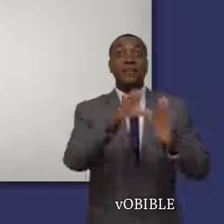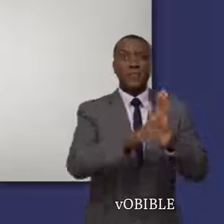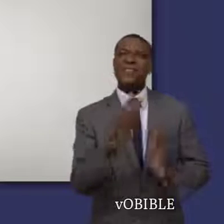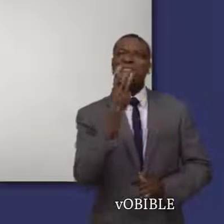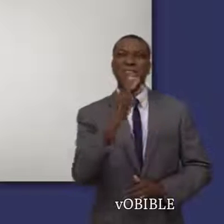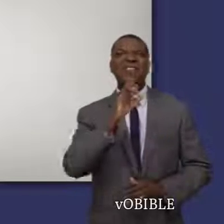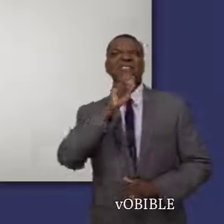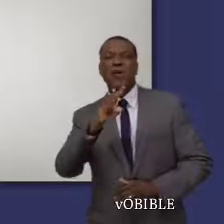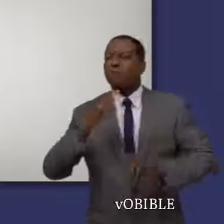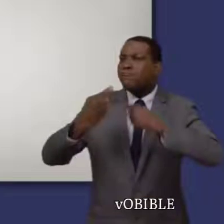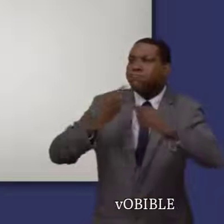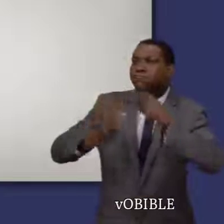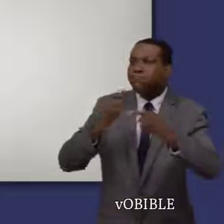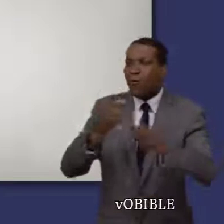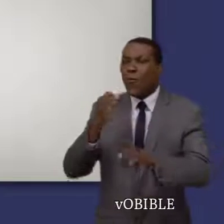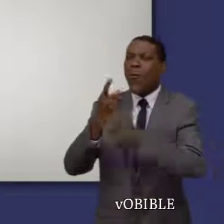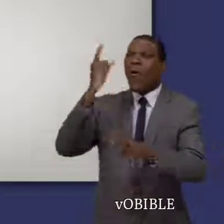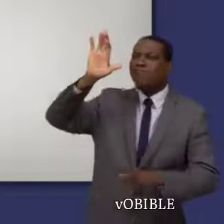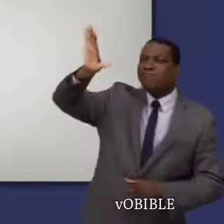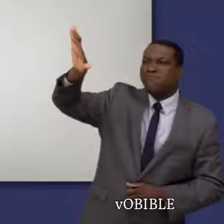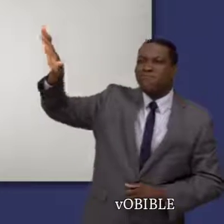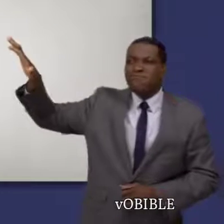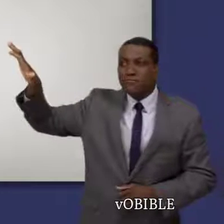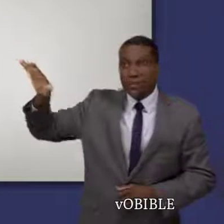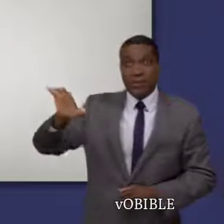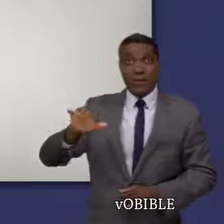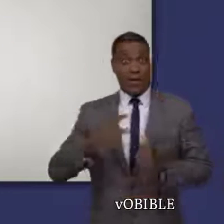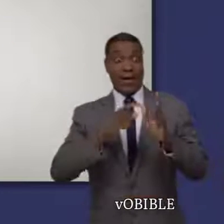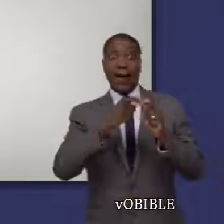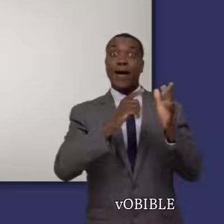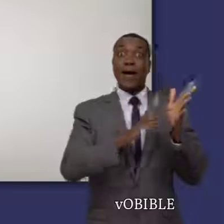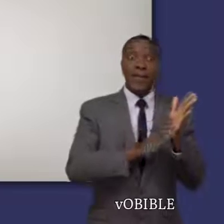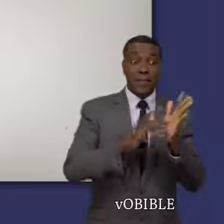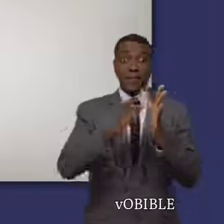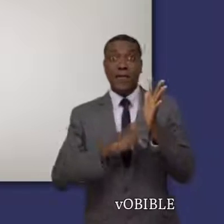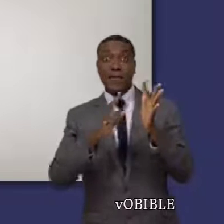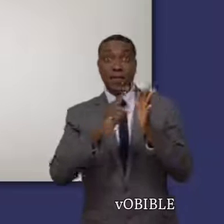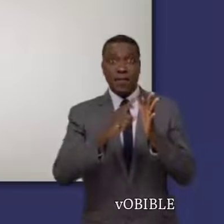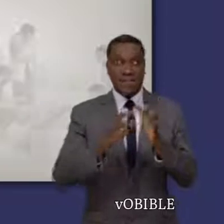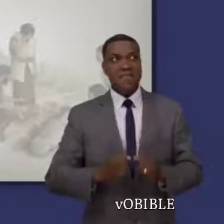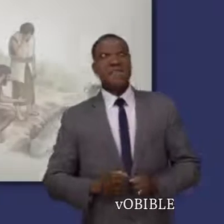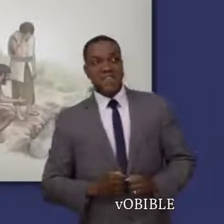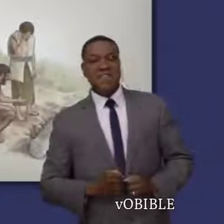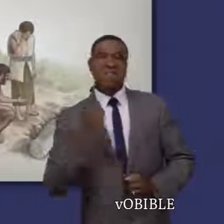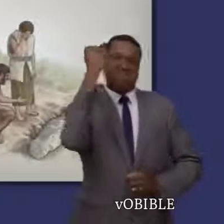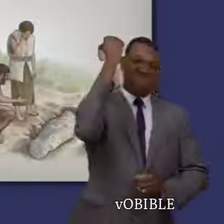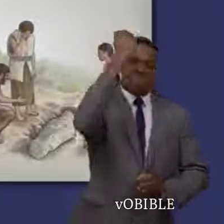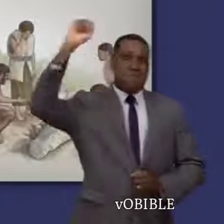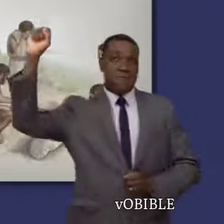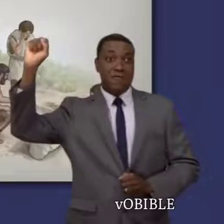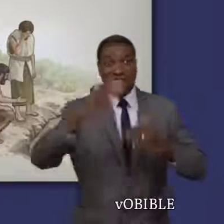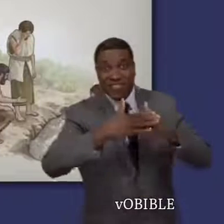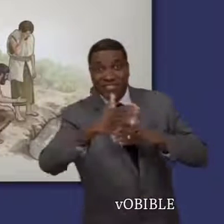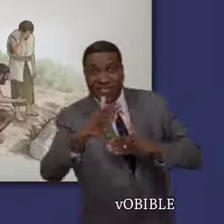Eve is tempted by a serpent to disobey God. Adam joins her in disobedience, bringing sin and